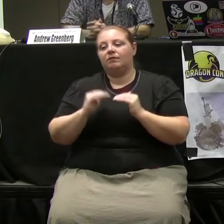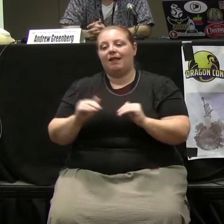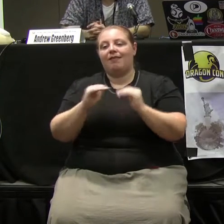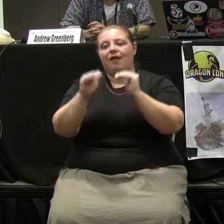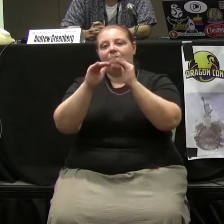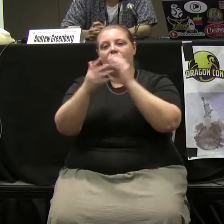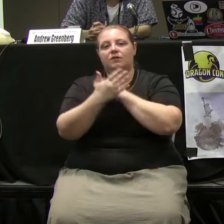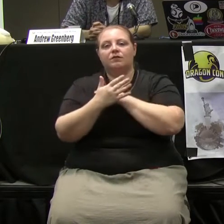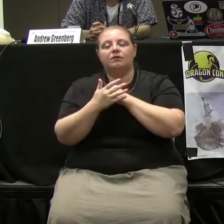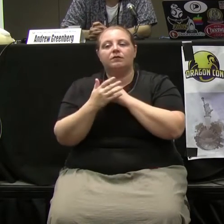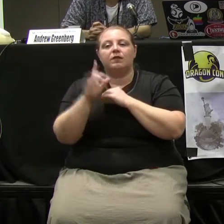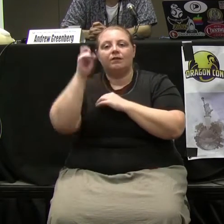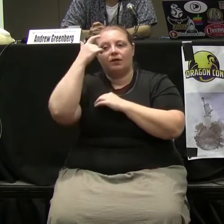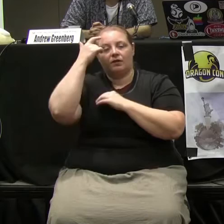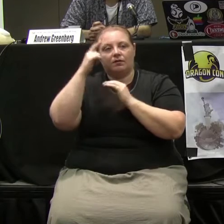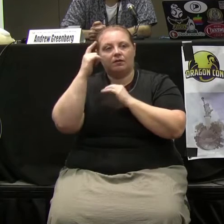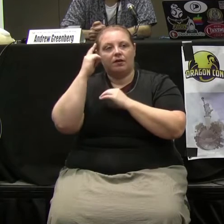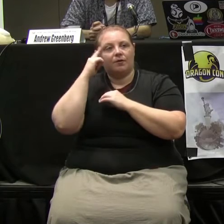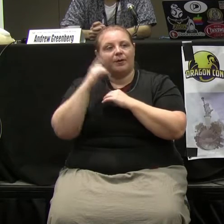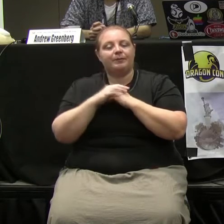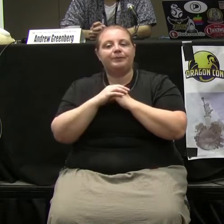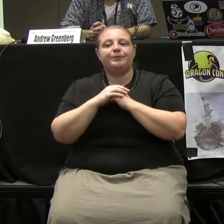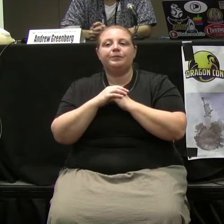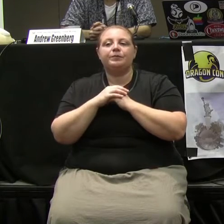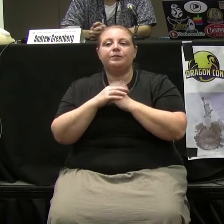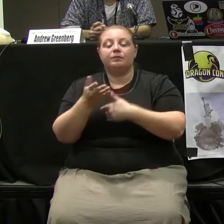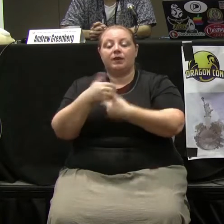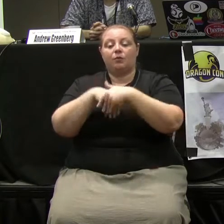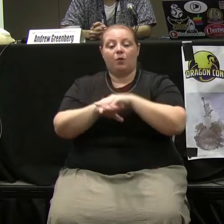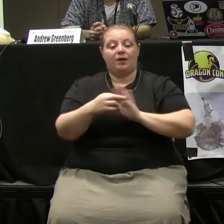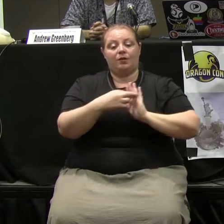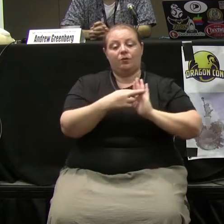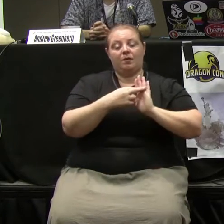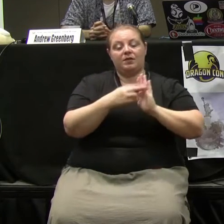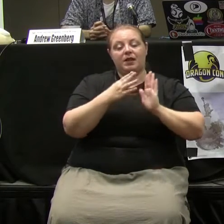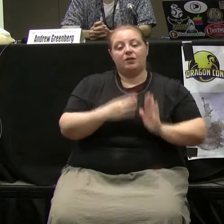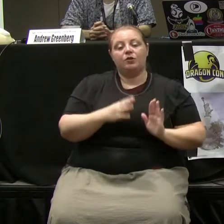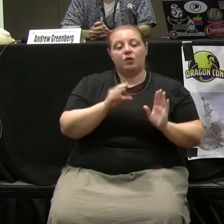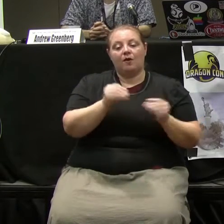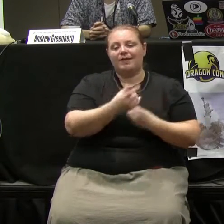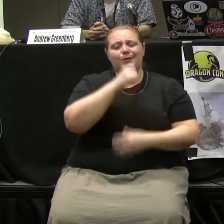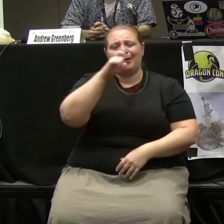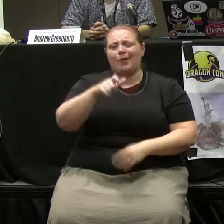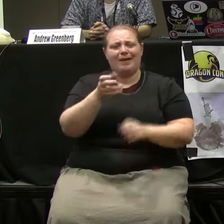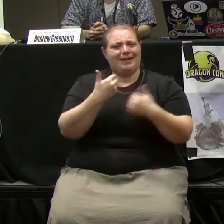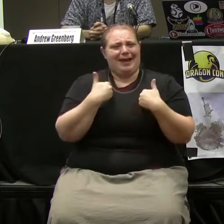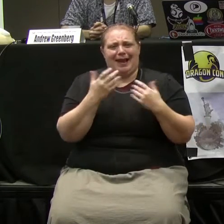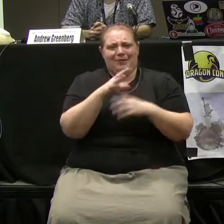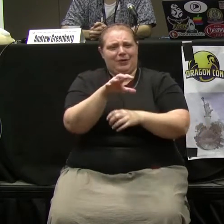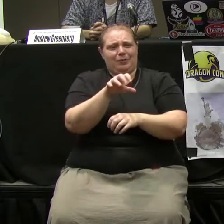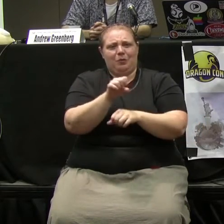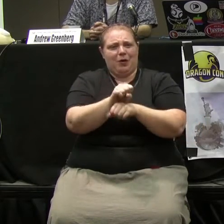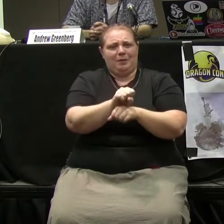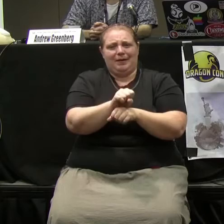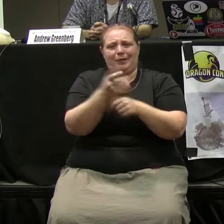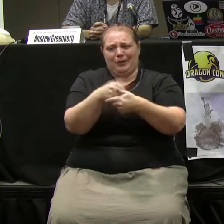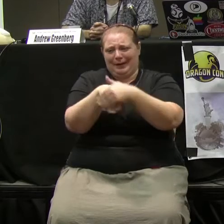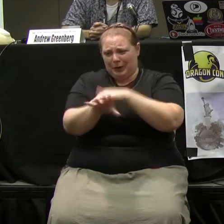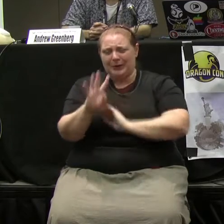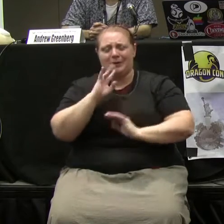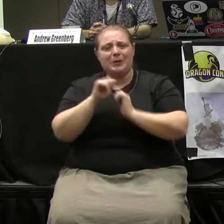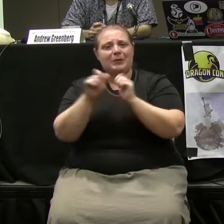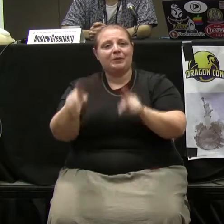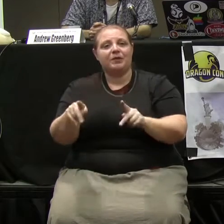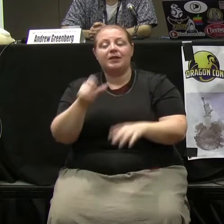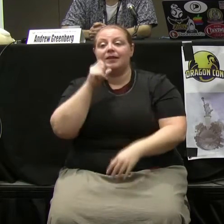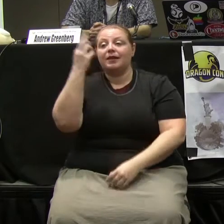are shocked that they can walk into their representative's office, into their senator's office. So you don't have to have an appointment. You can just walk in and speak to somebody. And